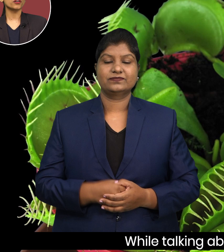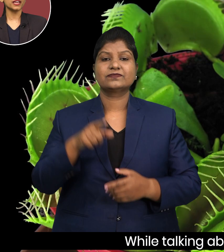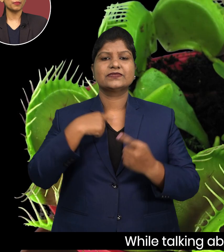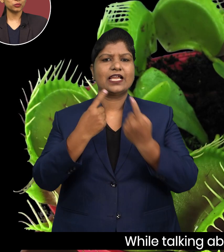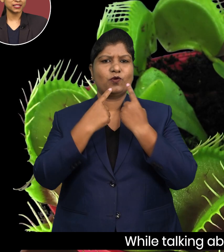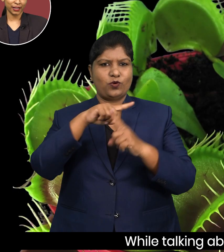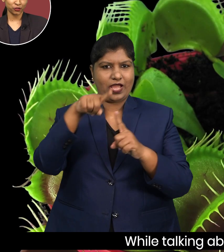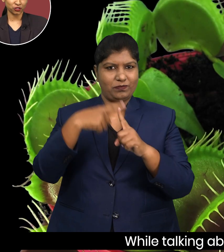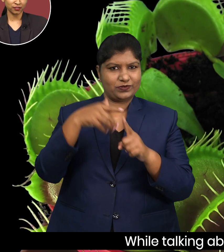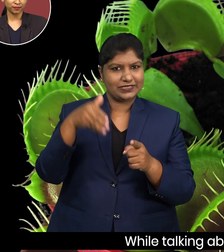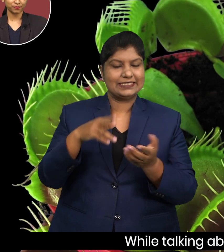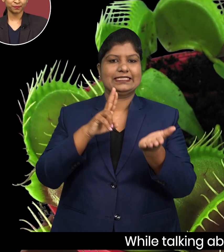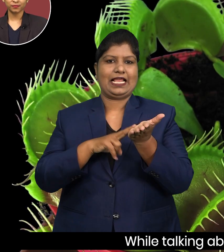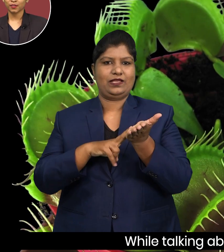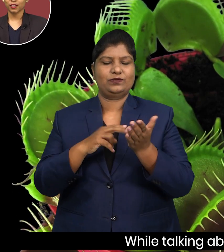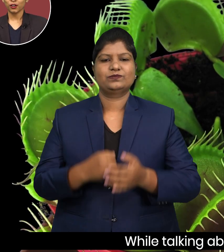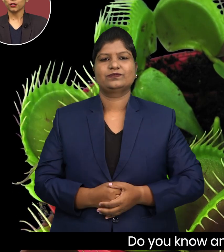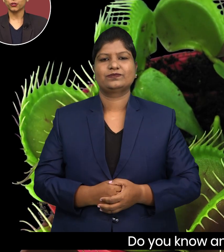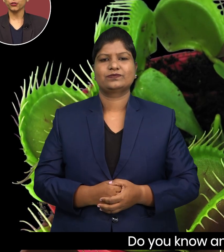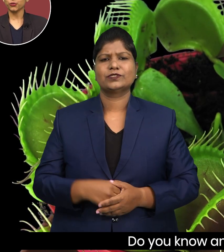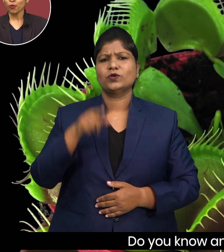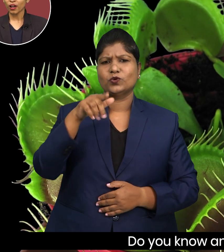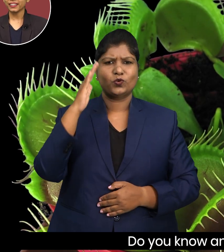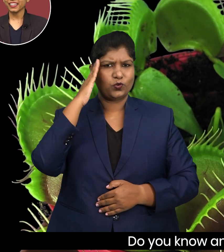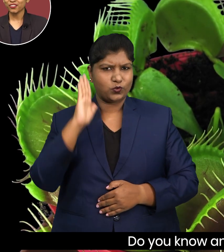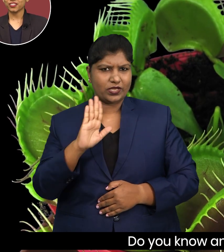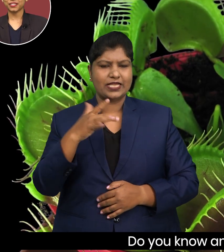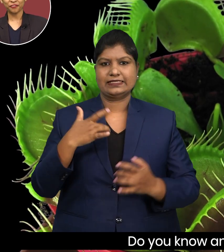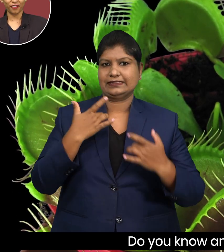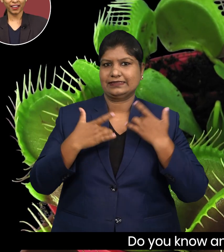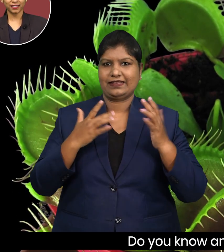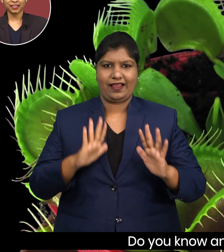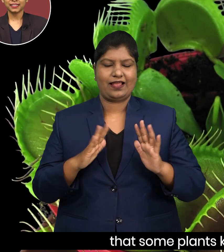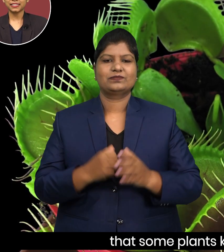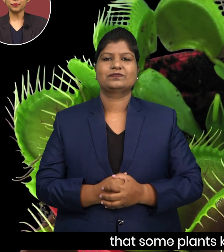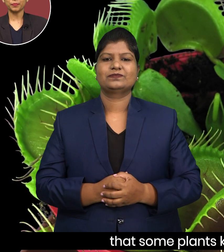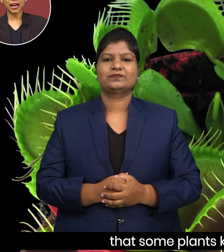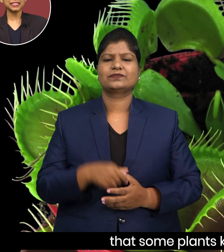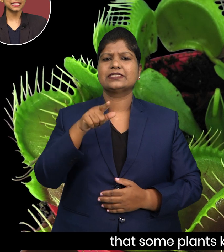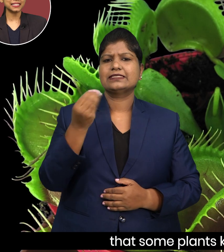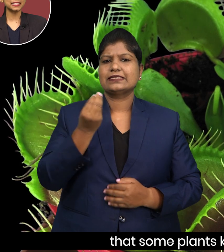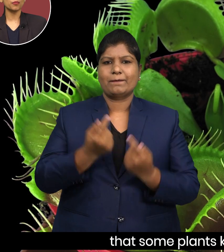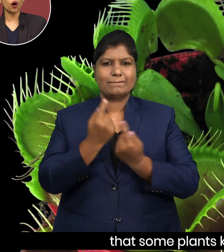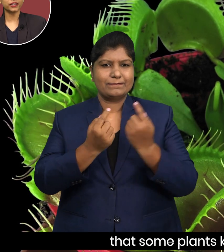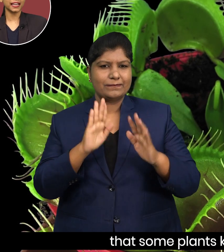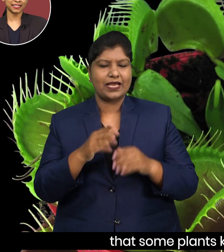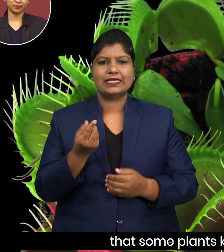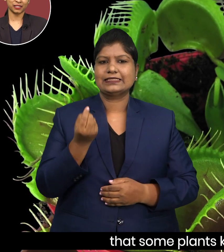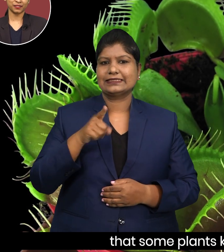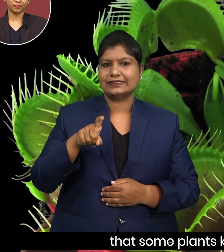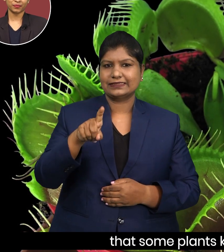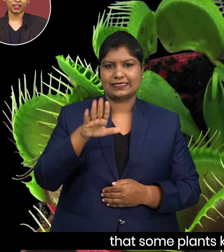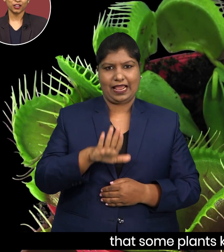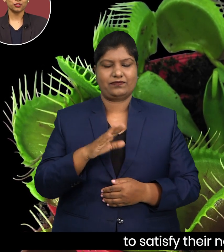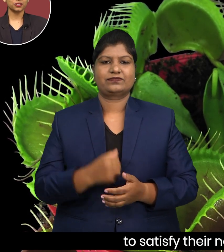While talking about this nitrogen, do you know an interesting fact that some plants kill some